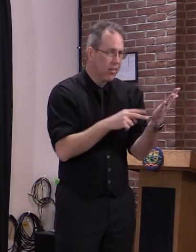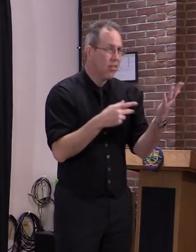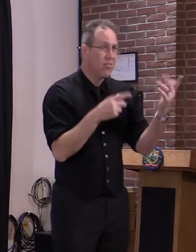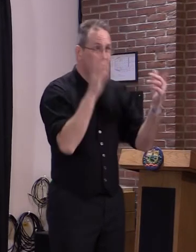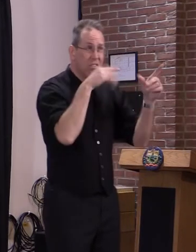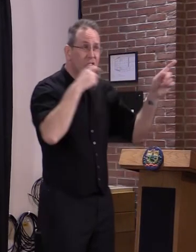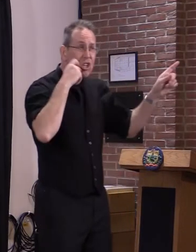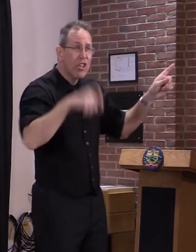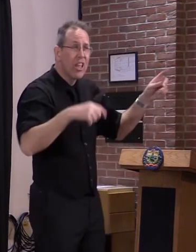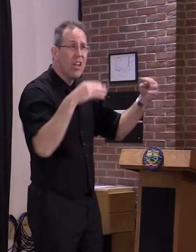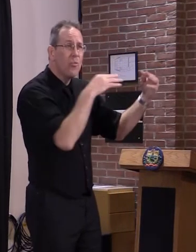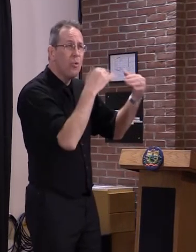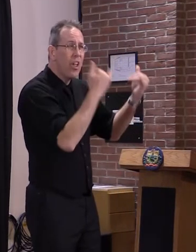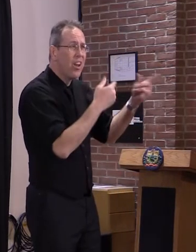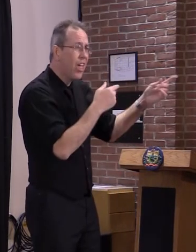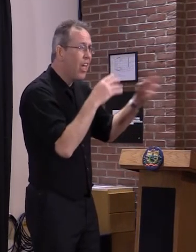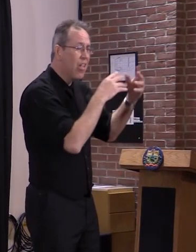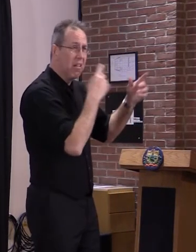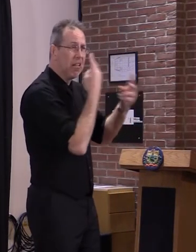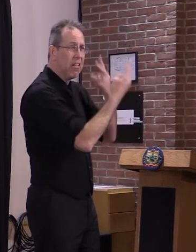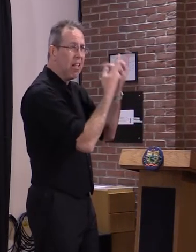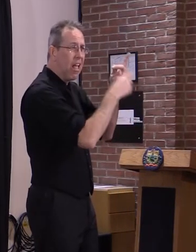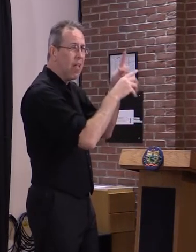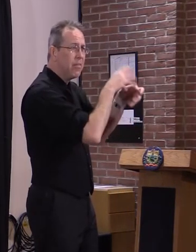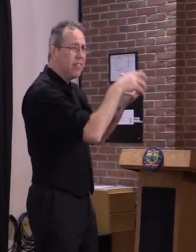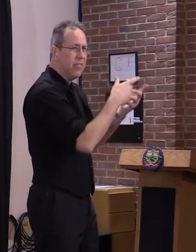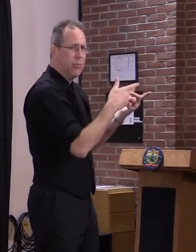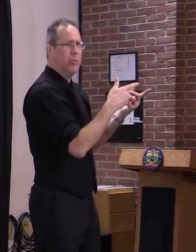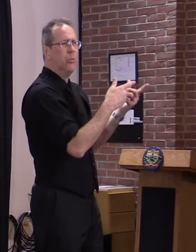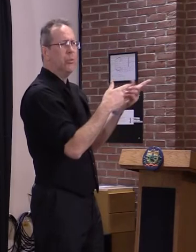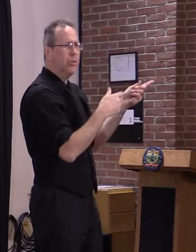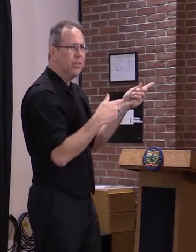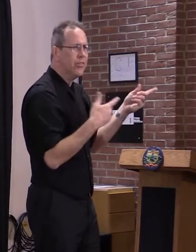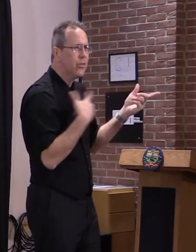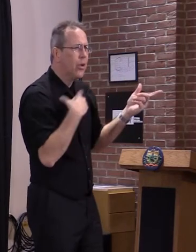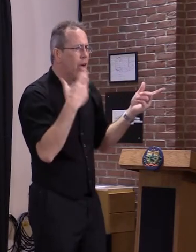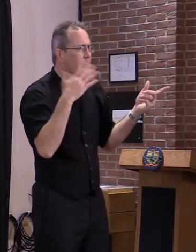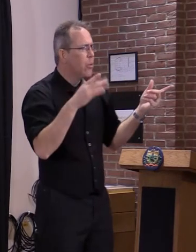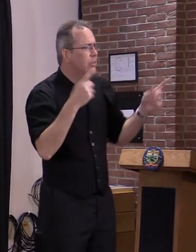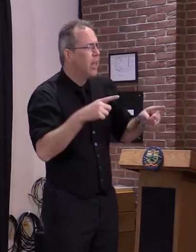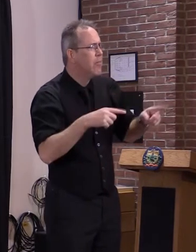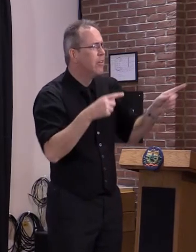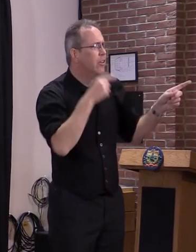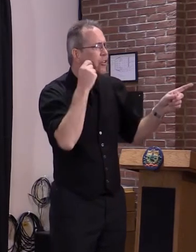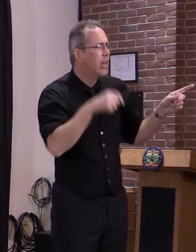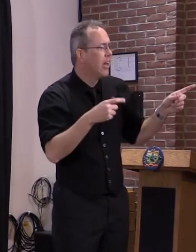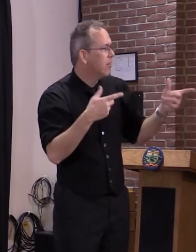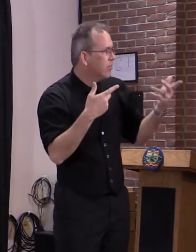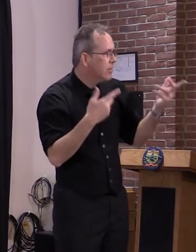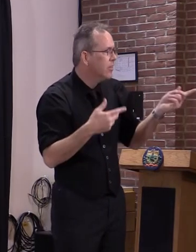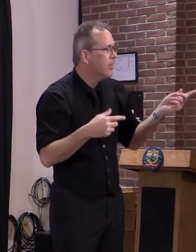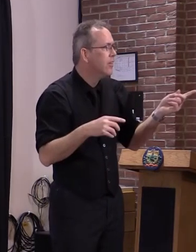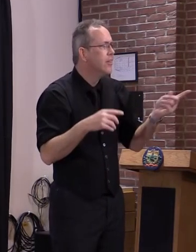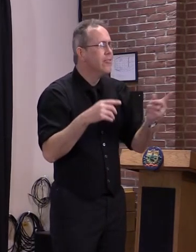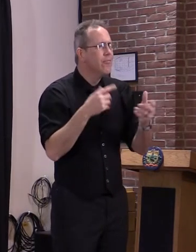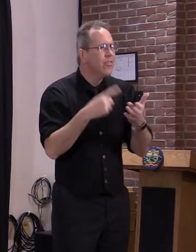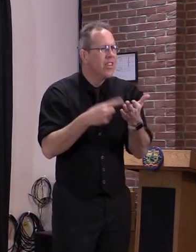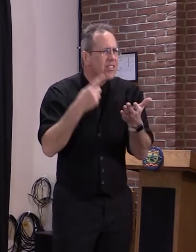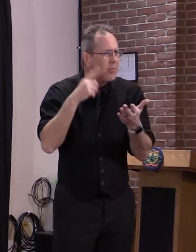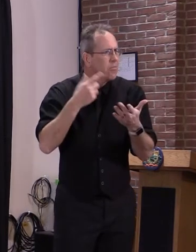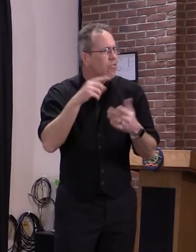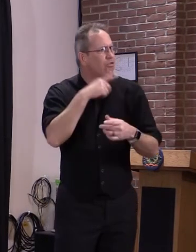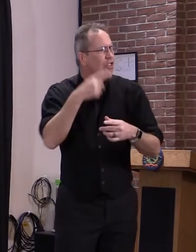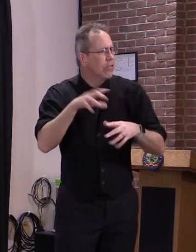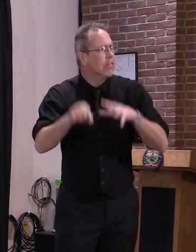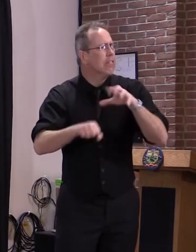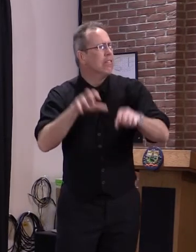This invasion on a peaceful nation by Putin and Russia is going to have a devastating effect and